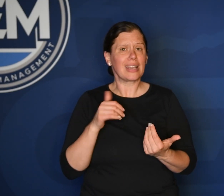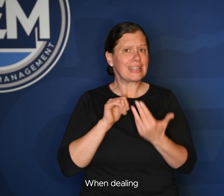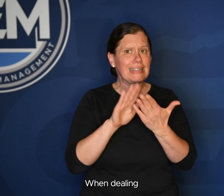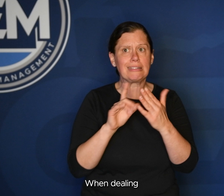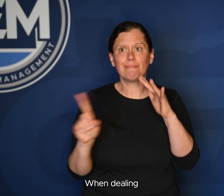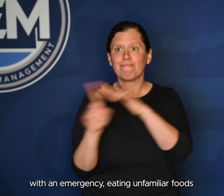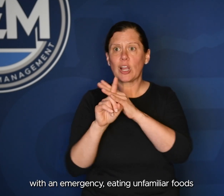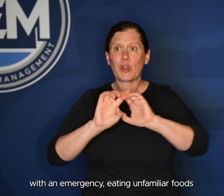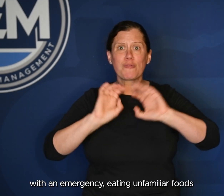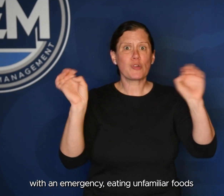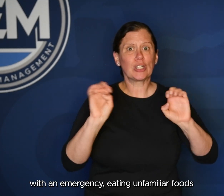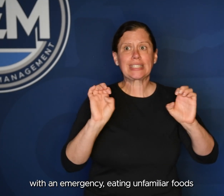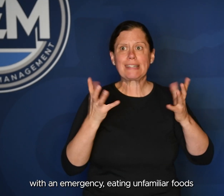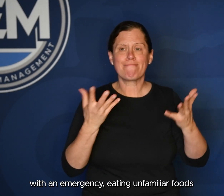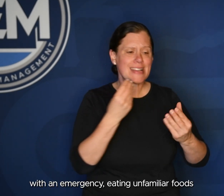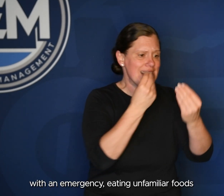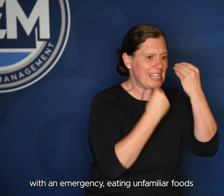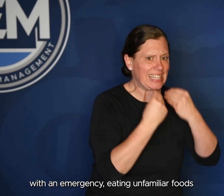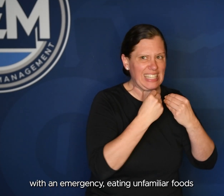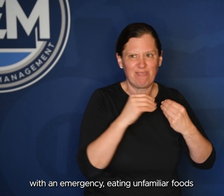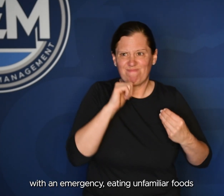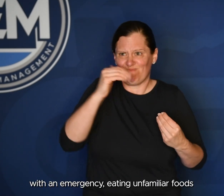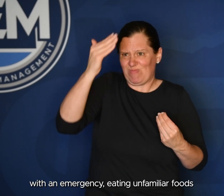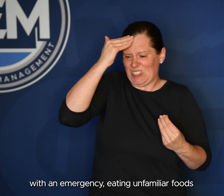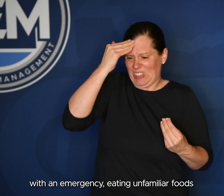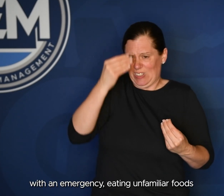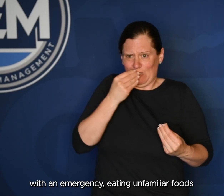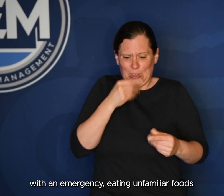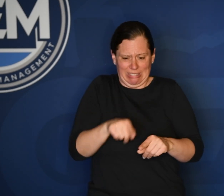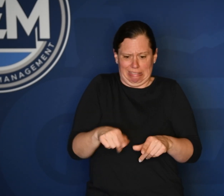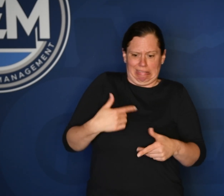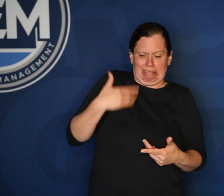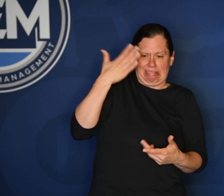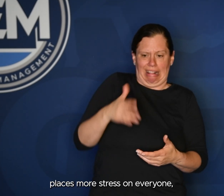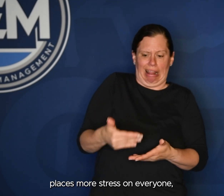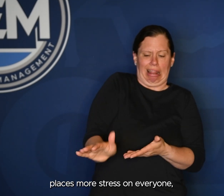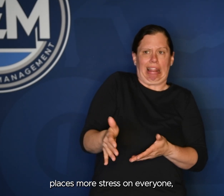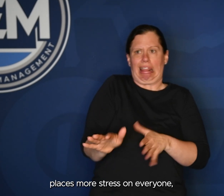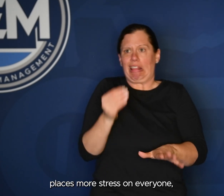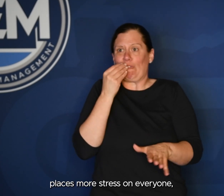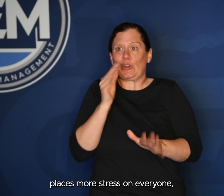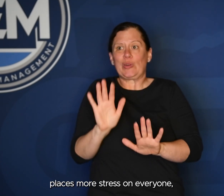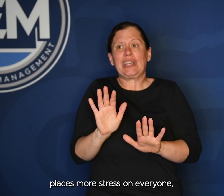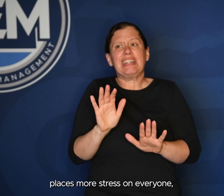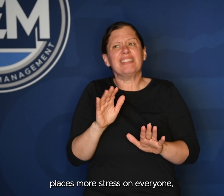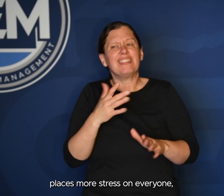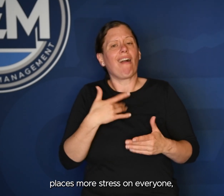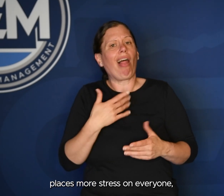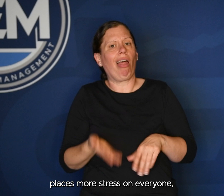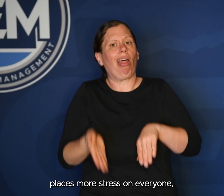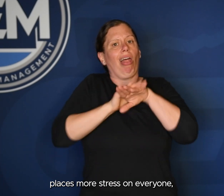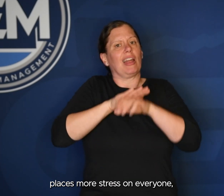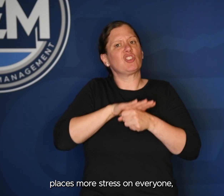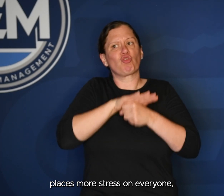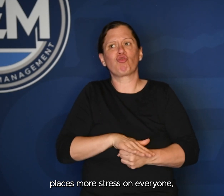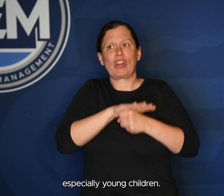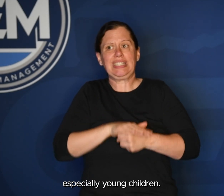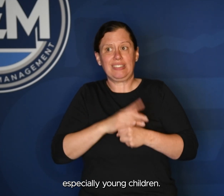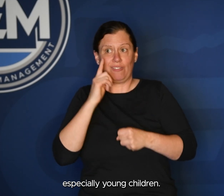When dealing with an emergency, eating unfamiliar foods places more stress on everyone, especially